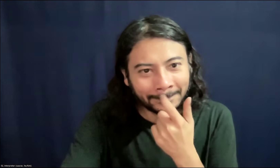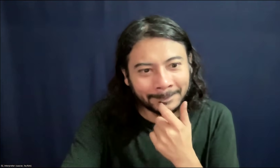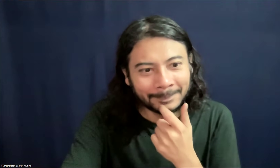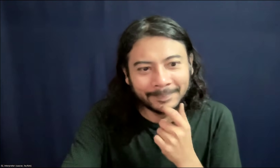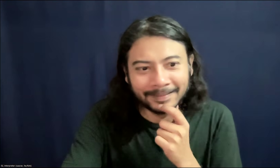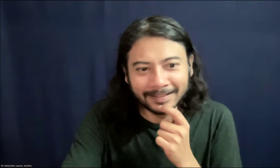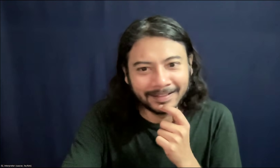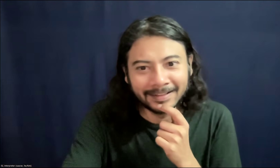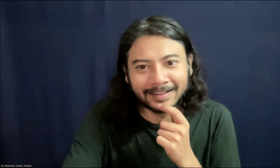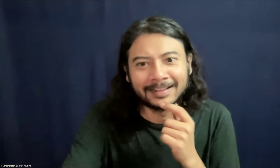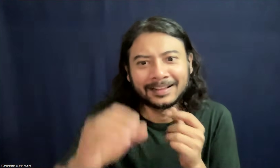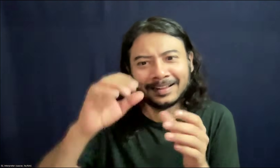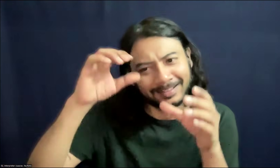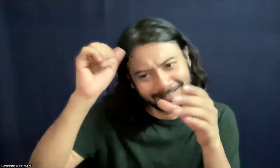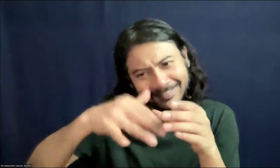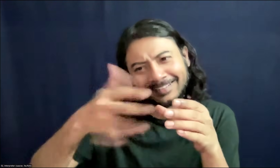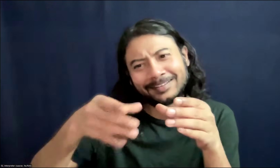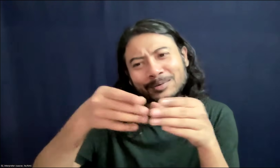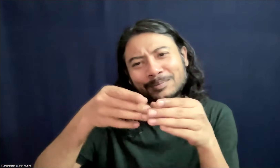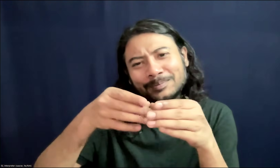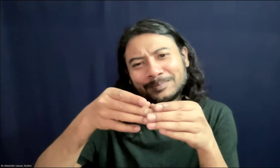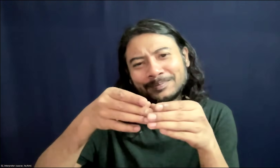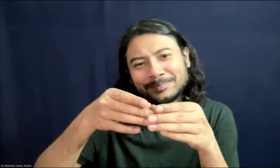It's there in the group. We send it in the group, Asha.